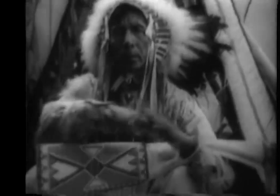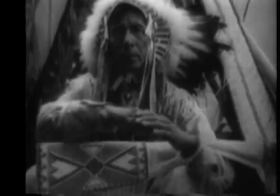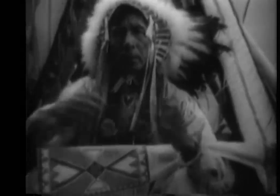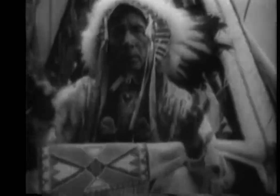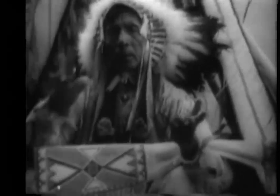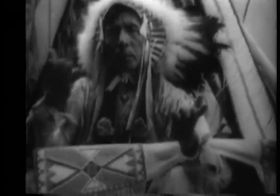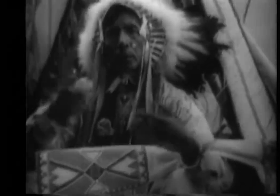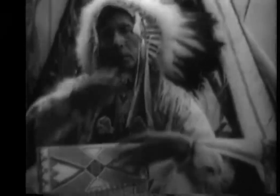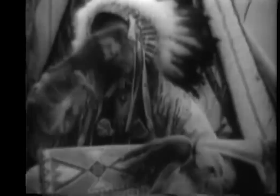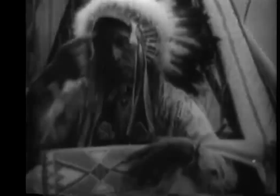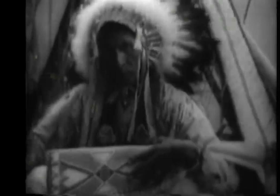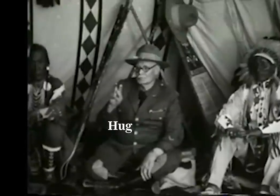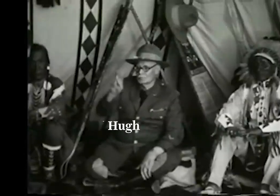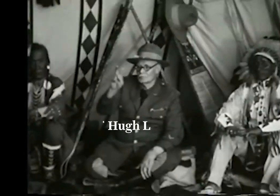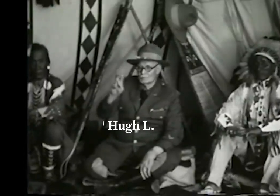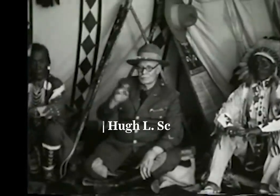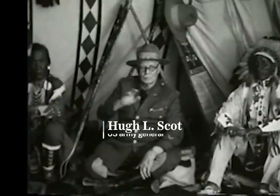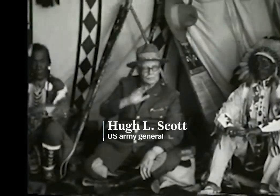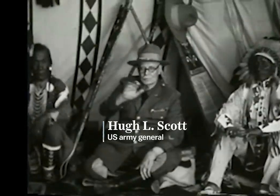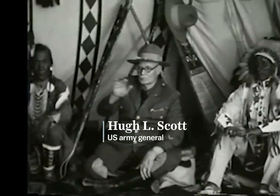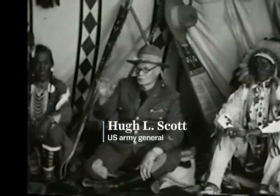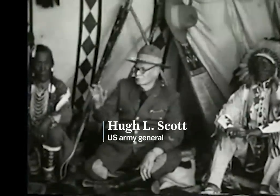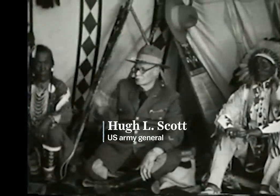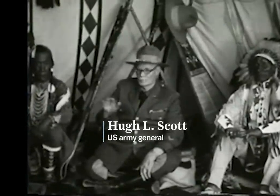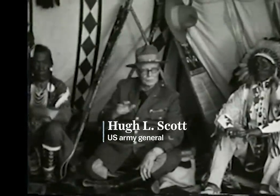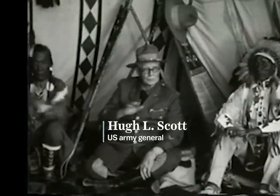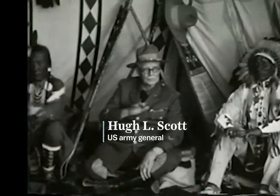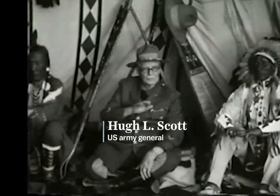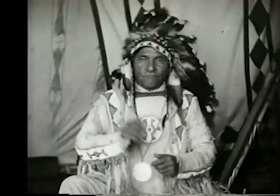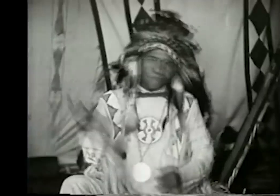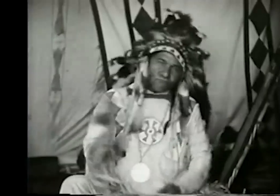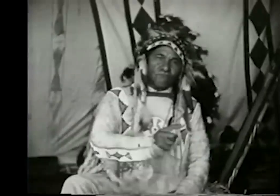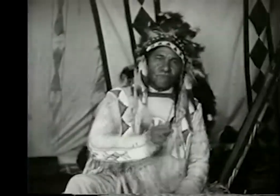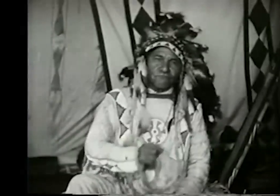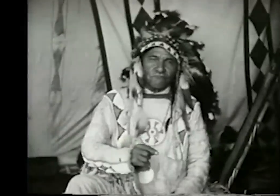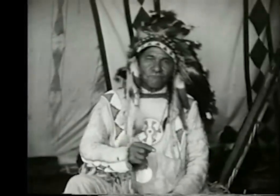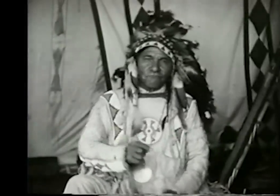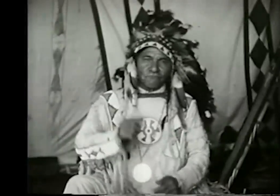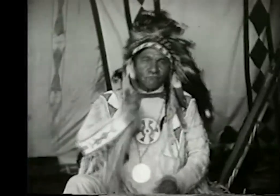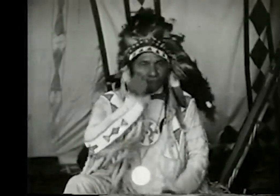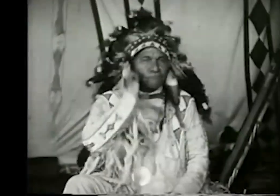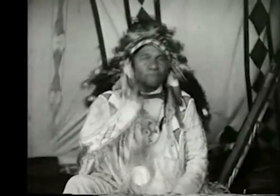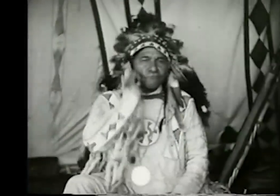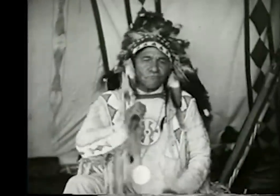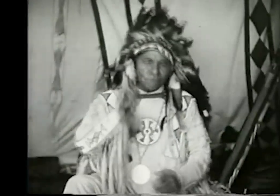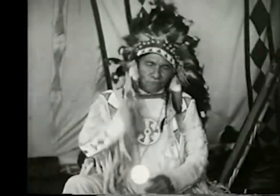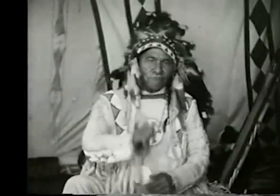filmed. They were brought together by General Hugh L. Scott to document and preserve PISL. I